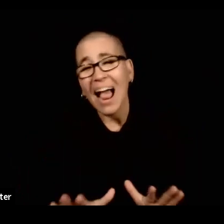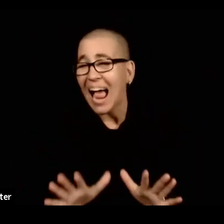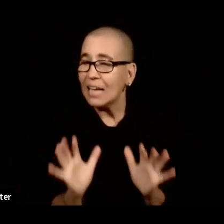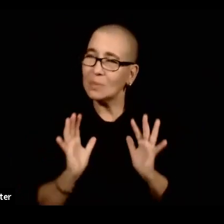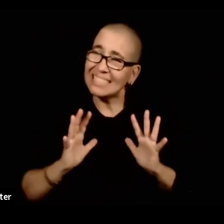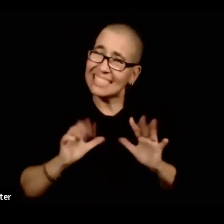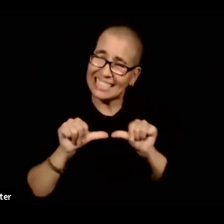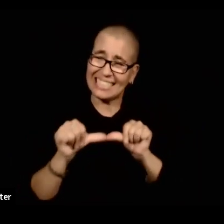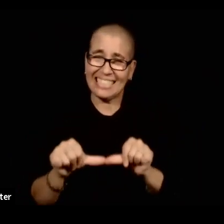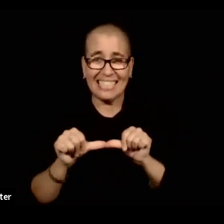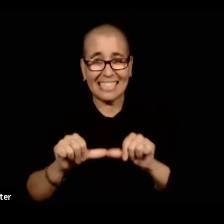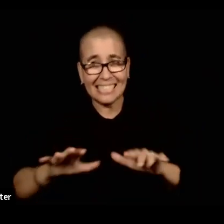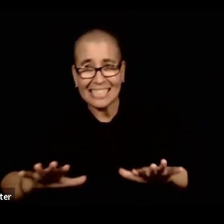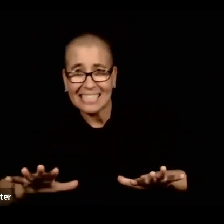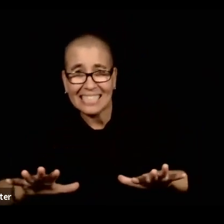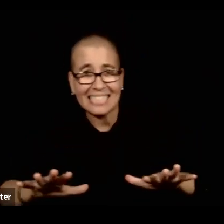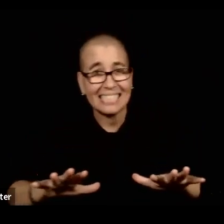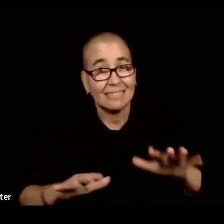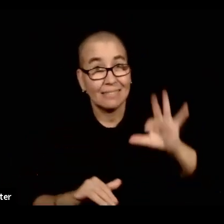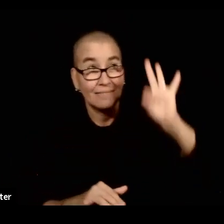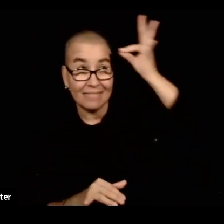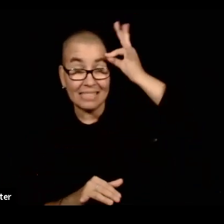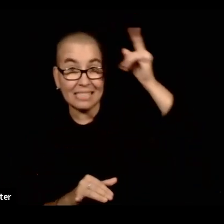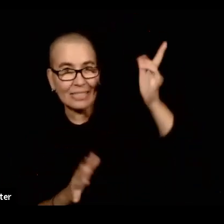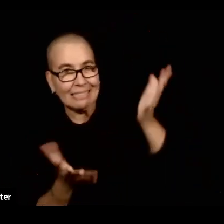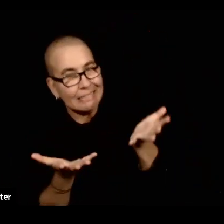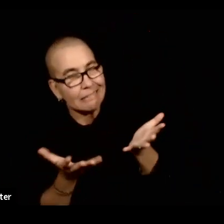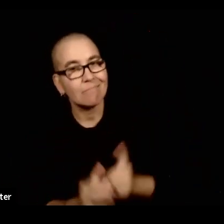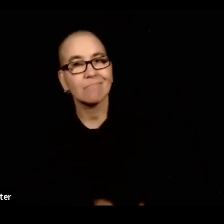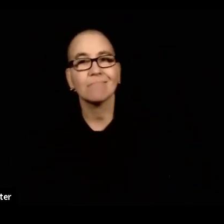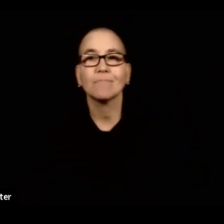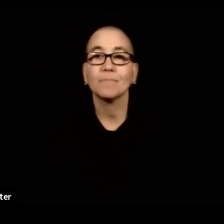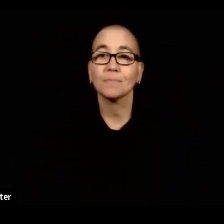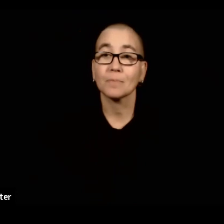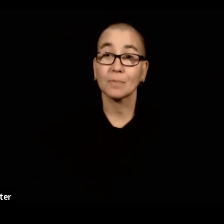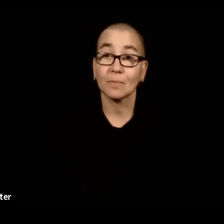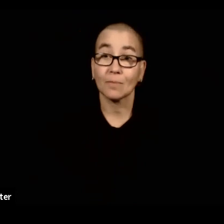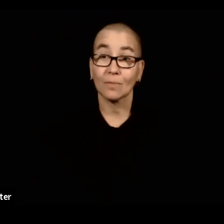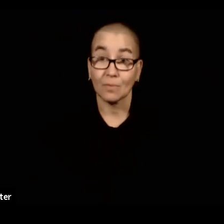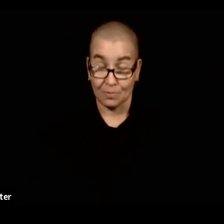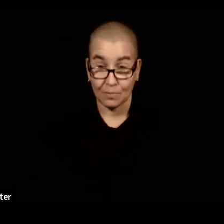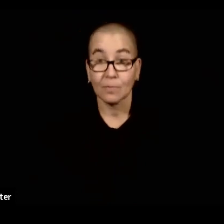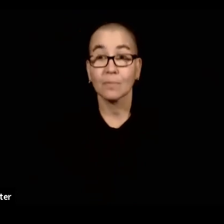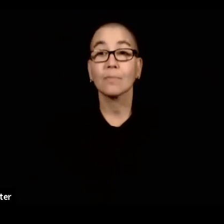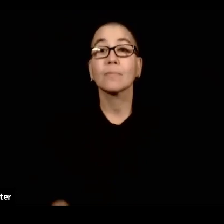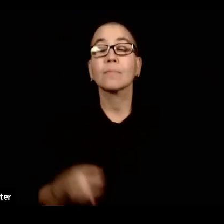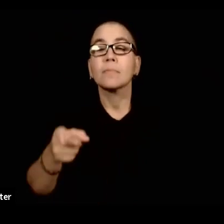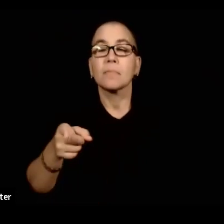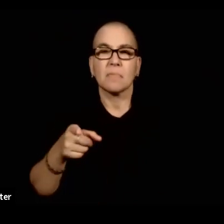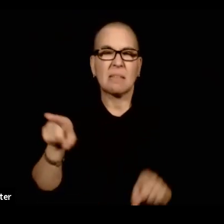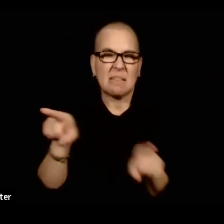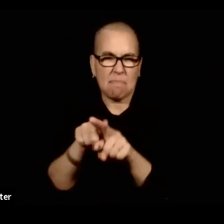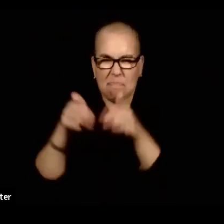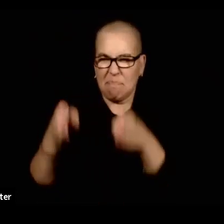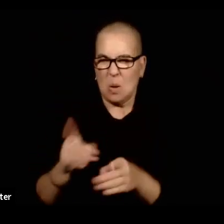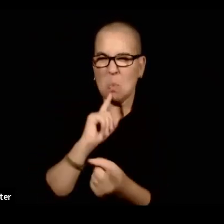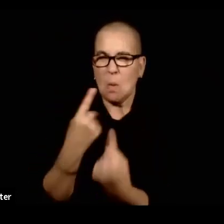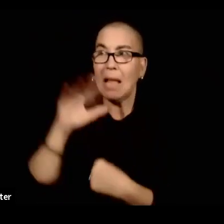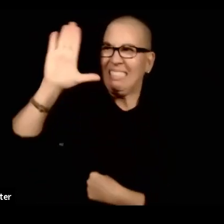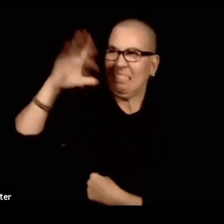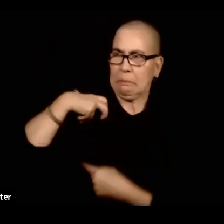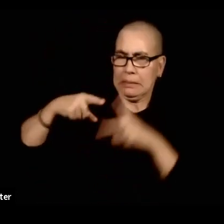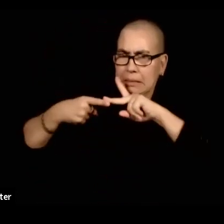So just to follow up, slightly separate note here, we hear a lot about clusters from you guys. I'm wondering if you could offer any detail